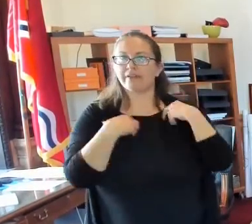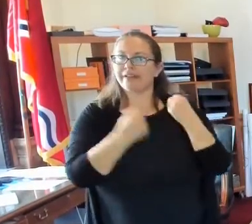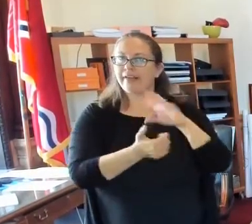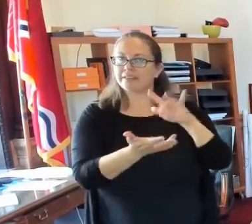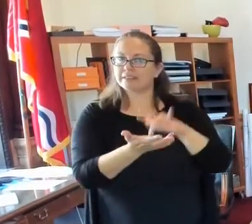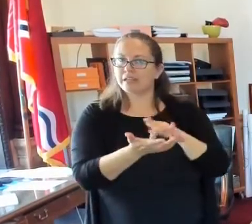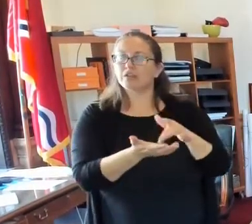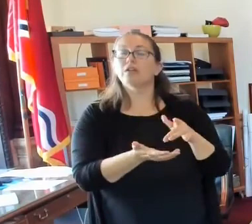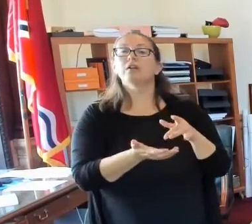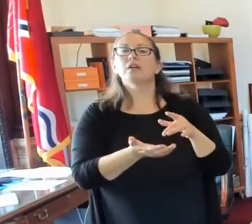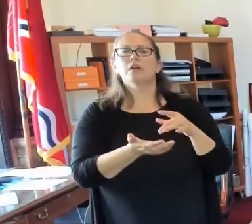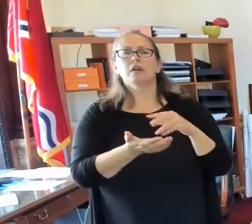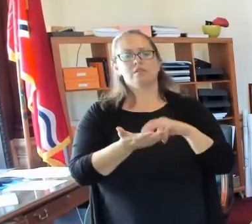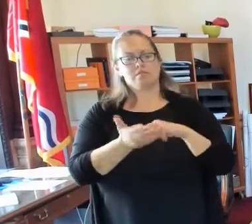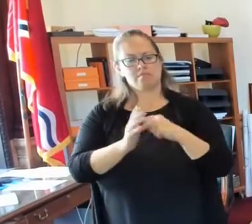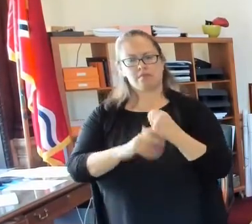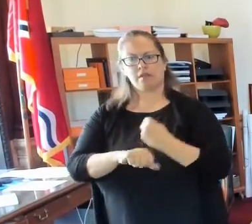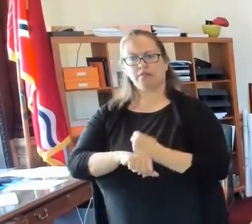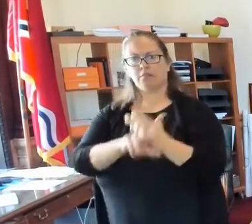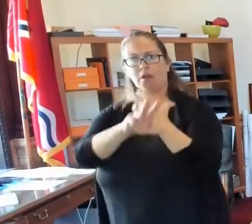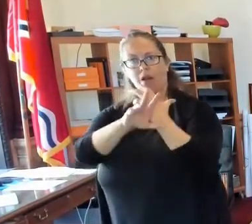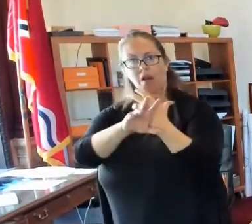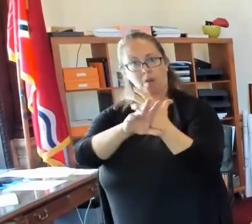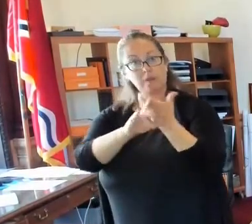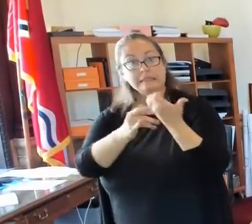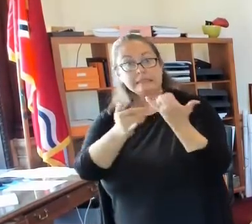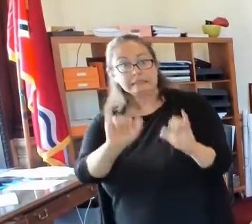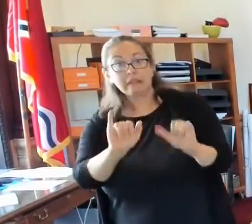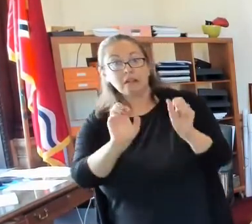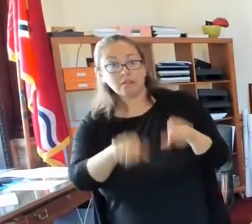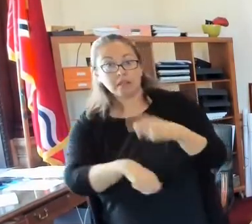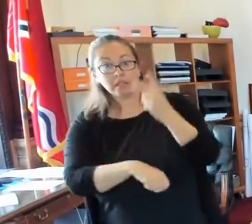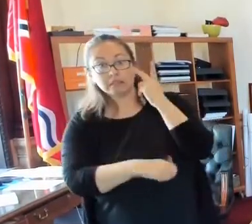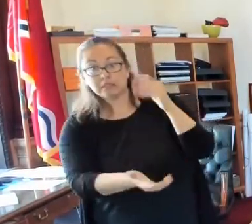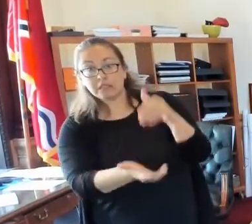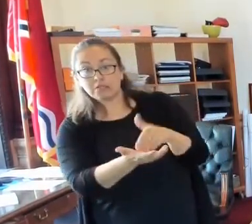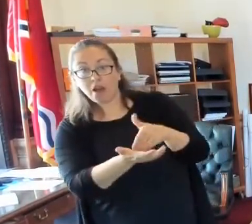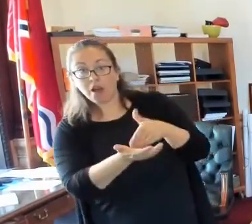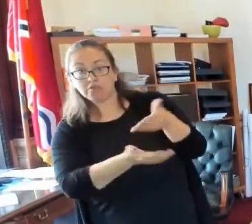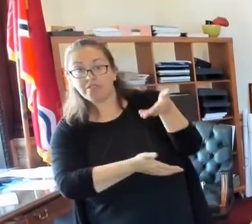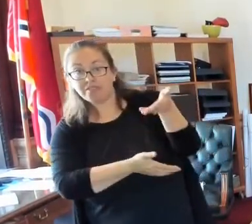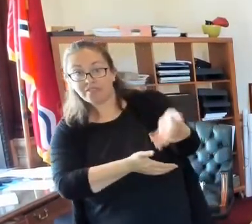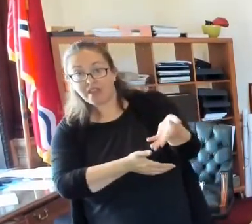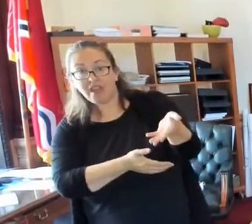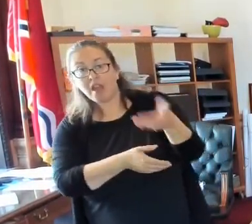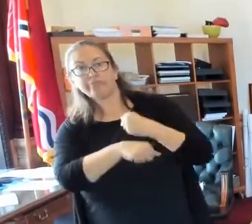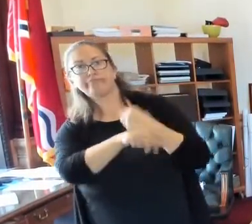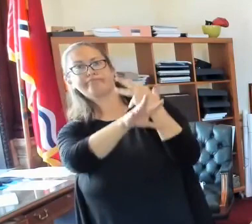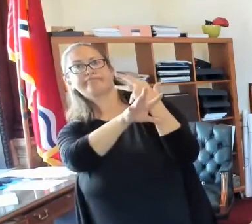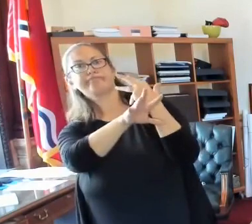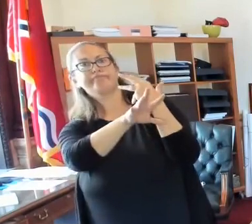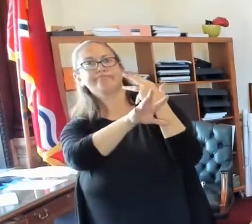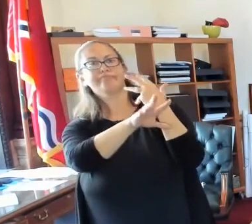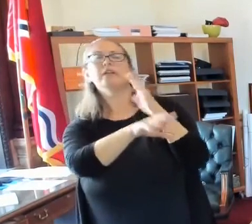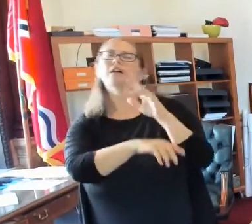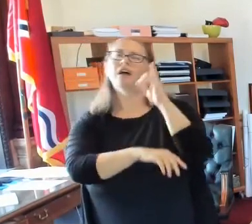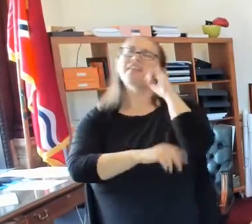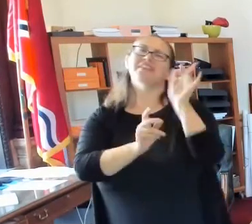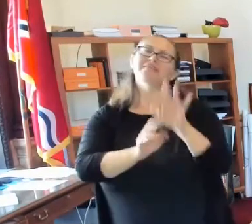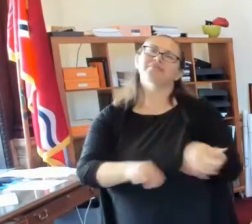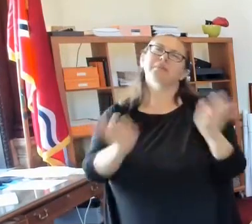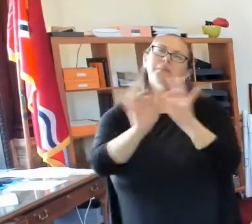an opportunity for people to see their doctor via telehealth. So I think that's an important thing.